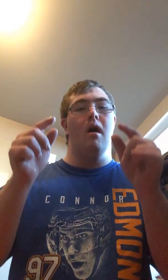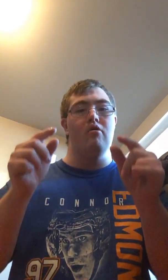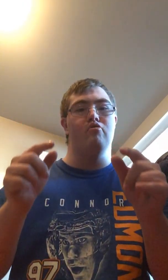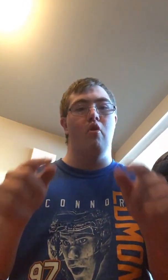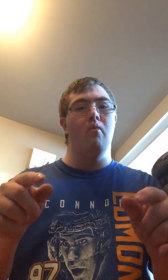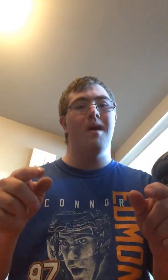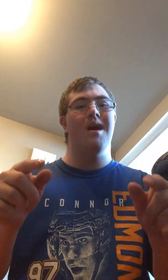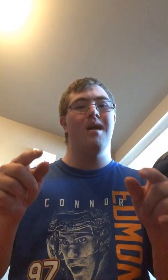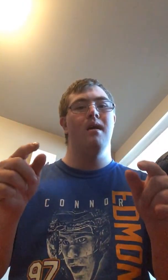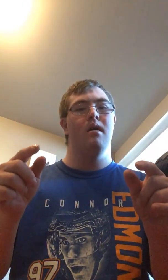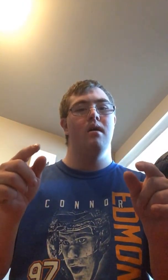aerobic